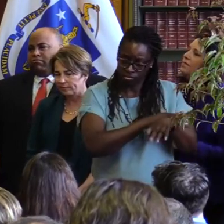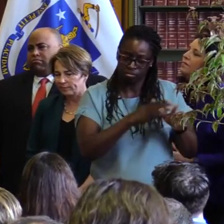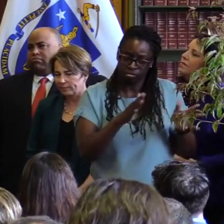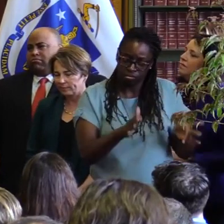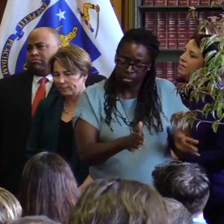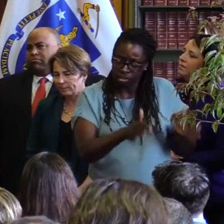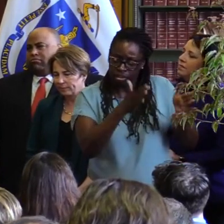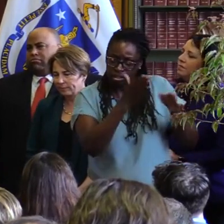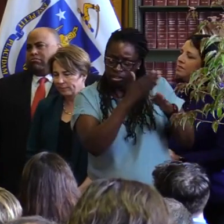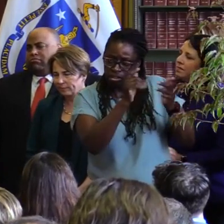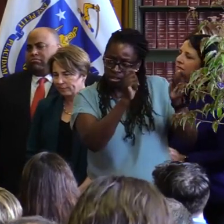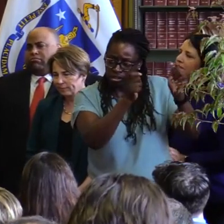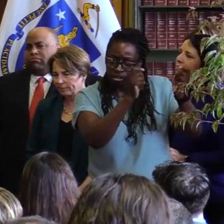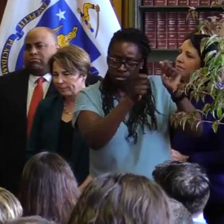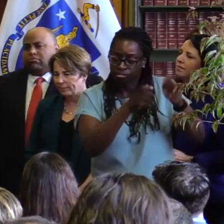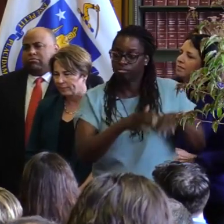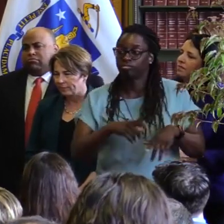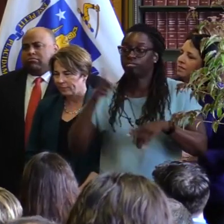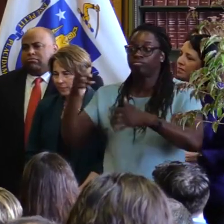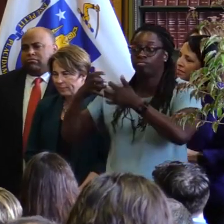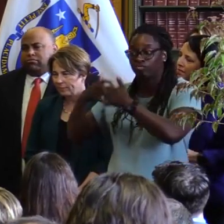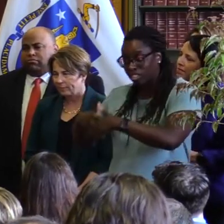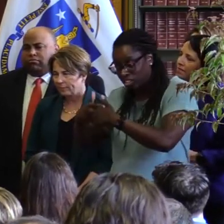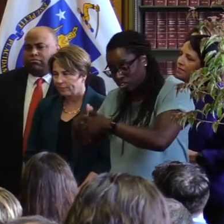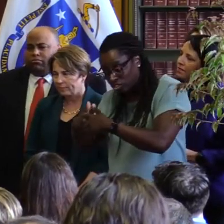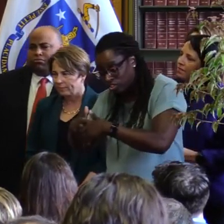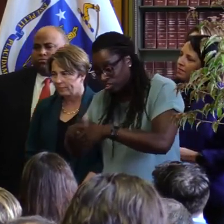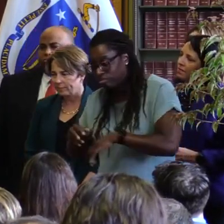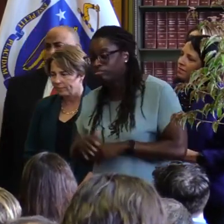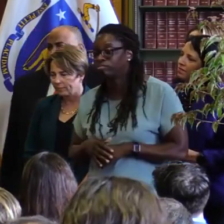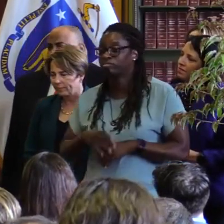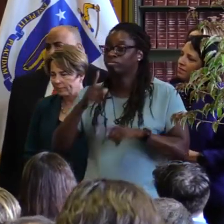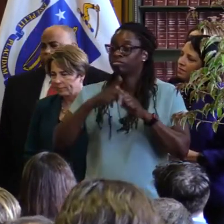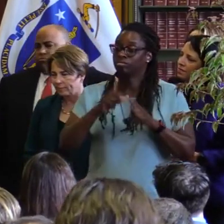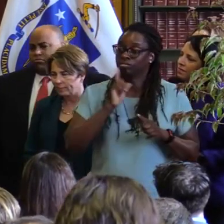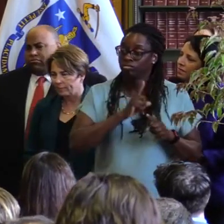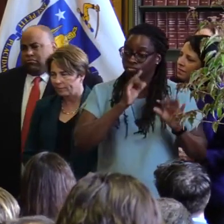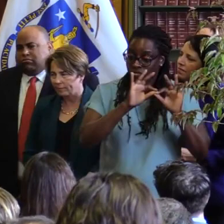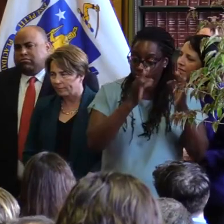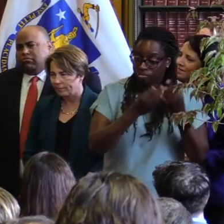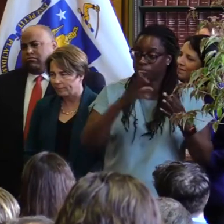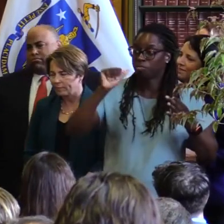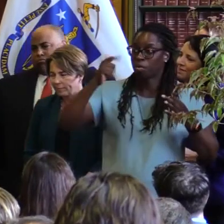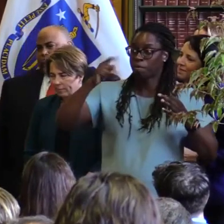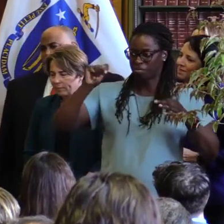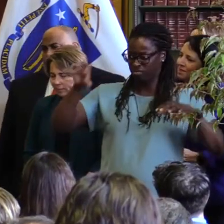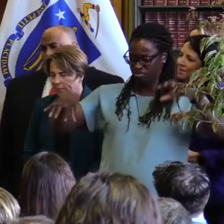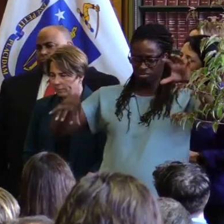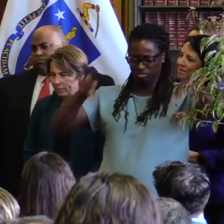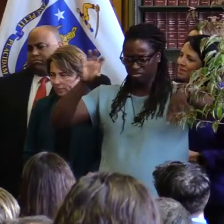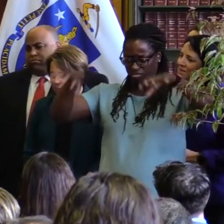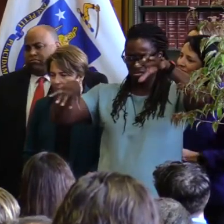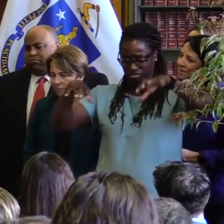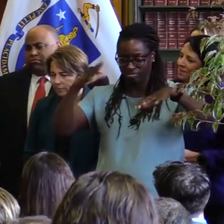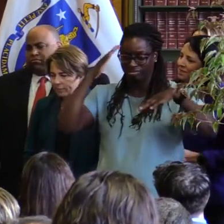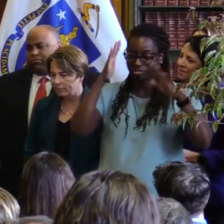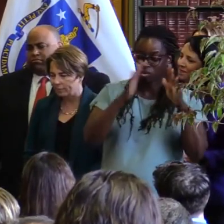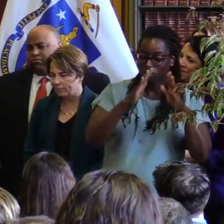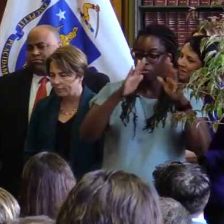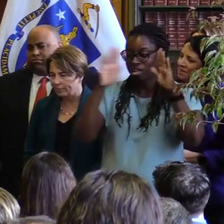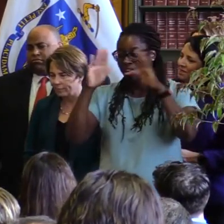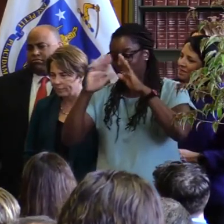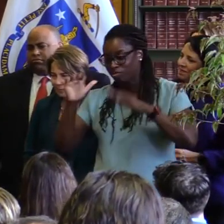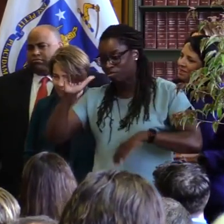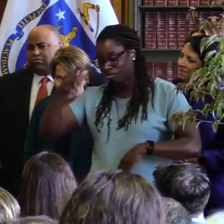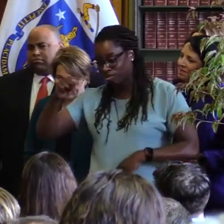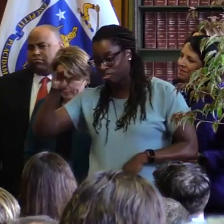factories, to single-family homes to apartment buildings, is an area that deserves our attention, and extraordinary that we now